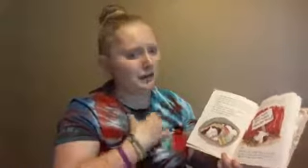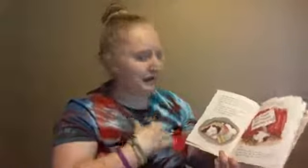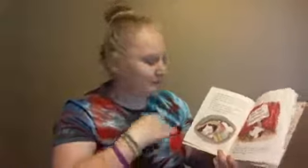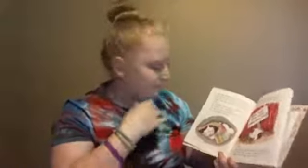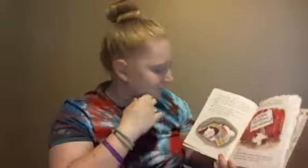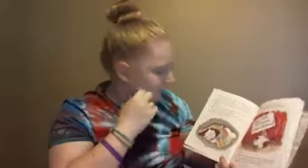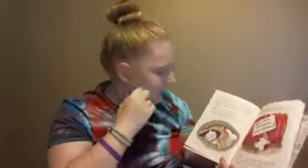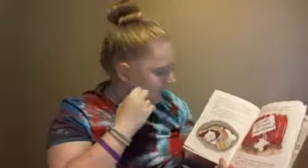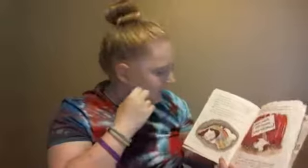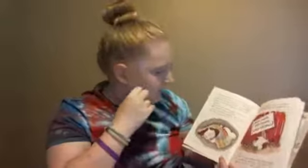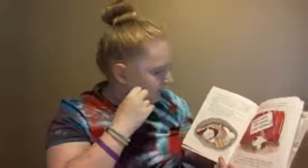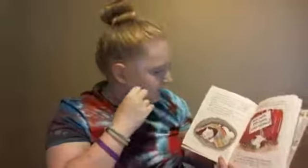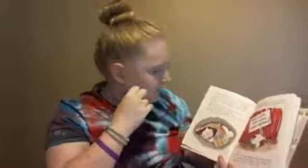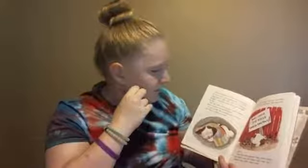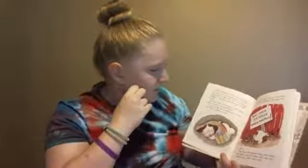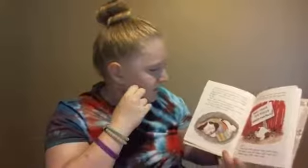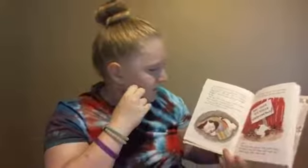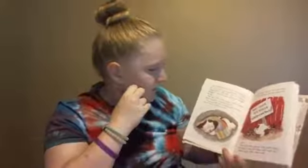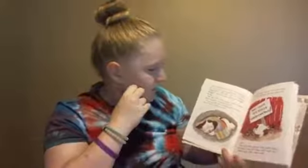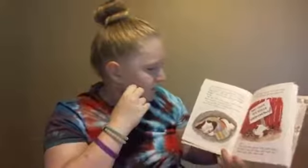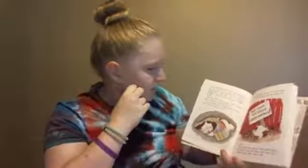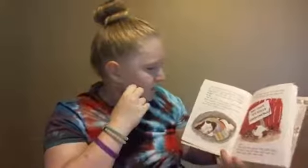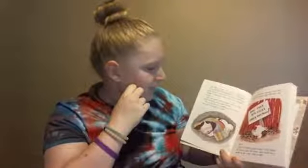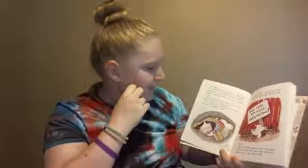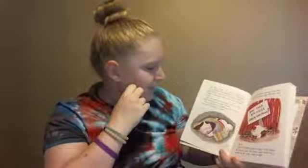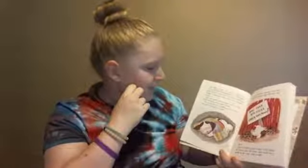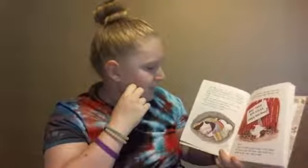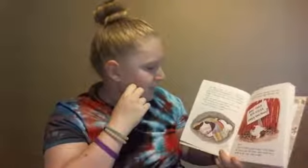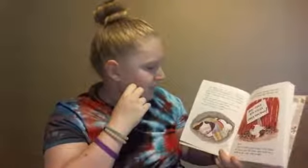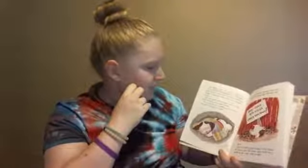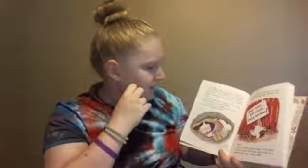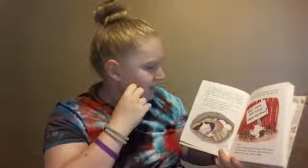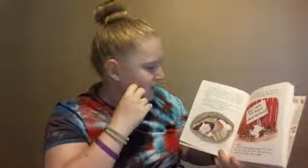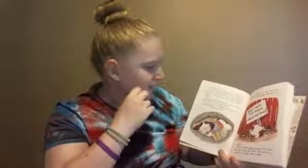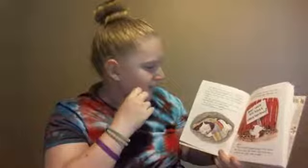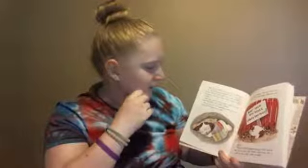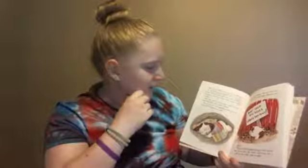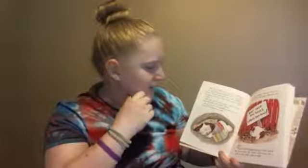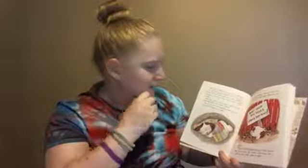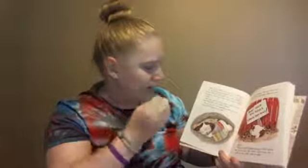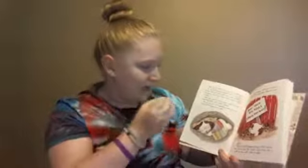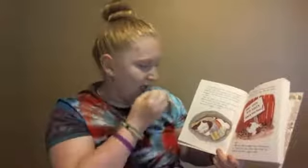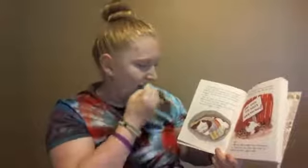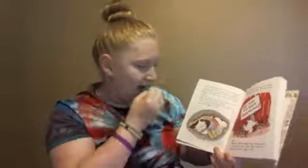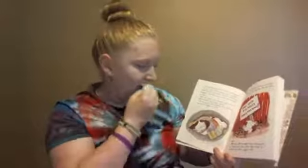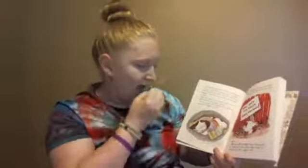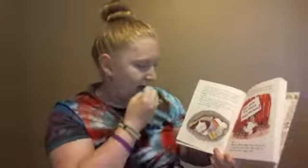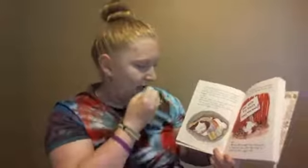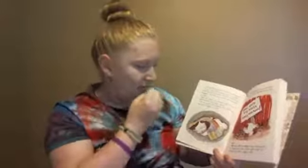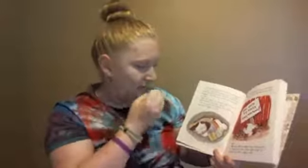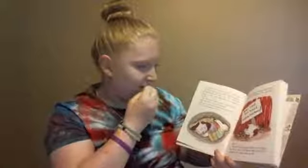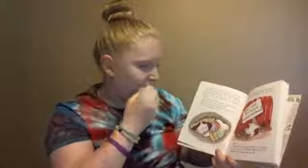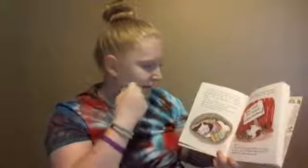hungry. But the Pokey little puppy came home after everyone was sound asleep. He ate up the rice pudding